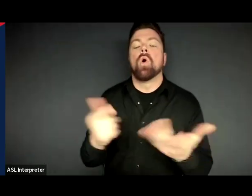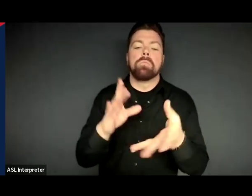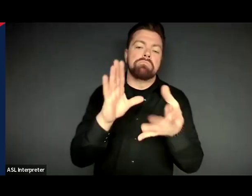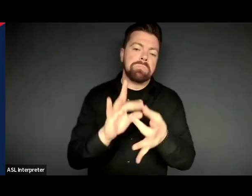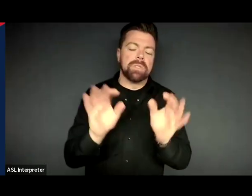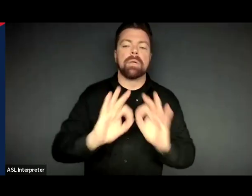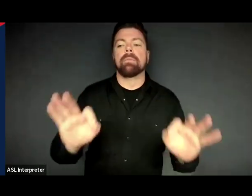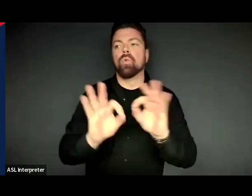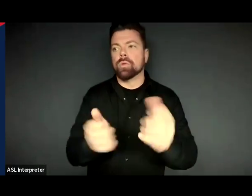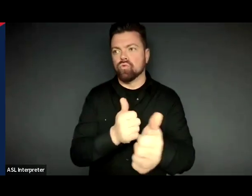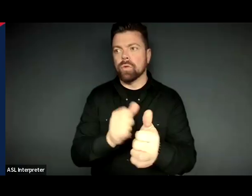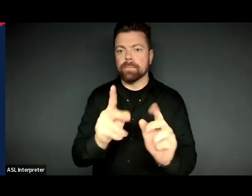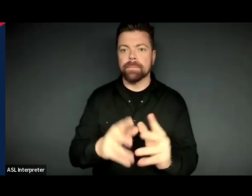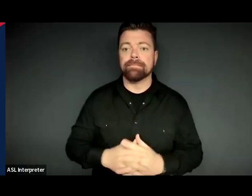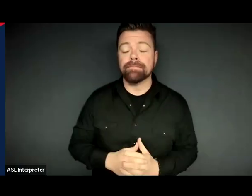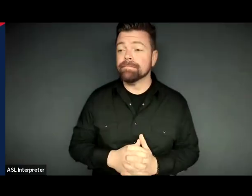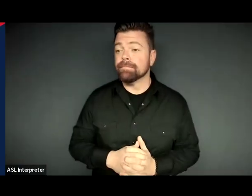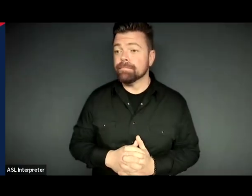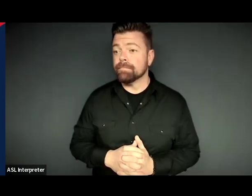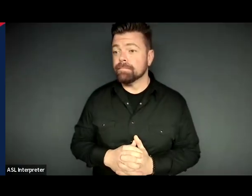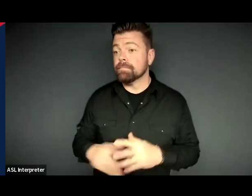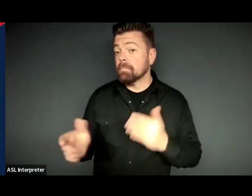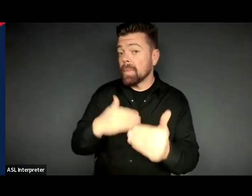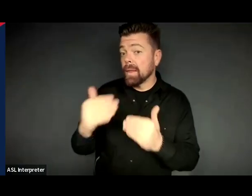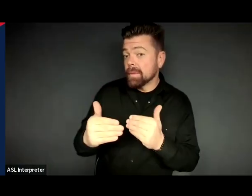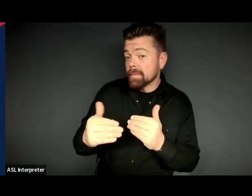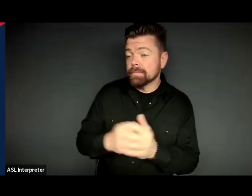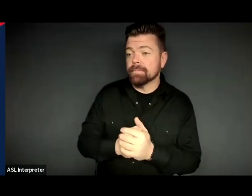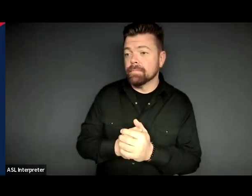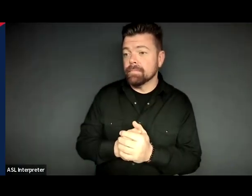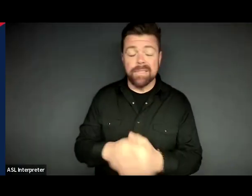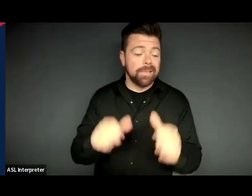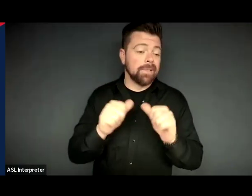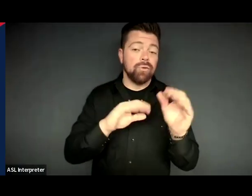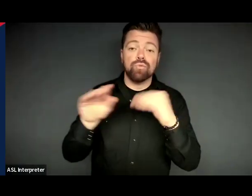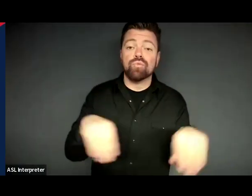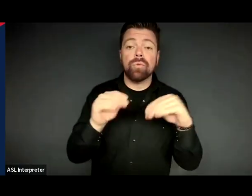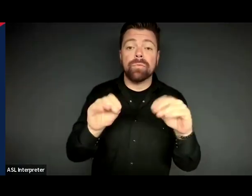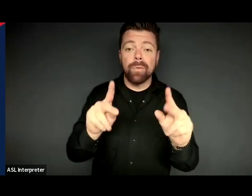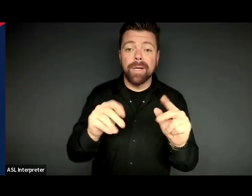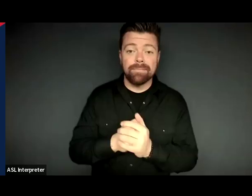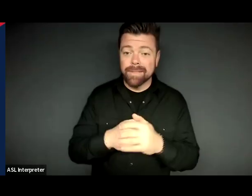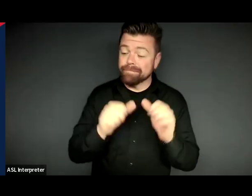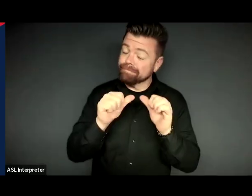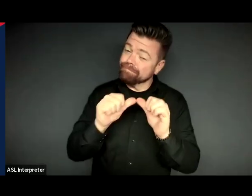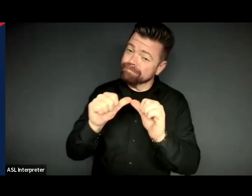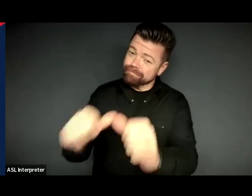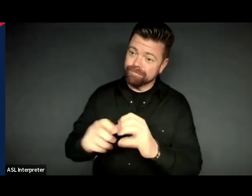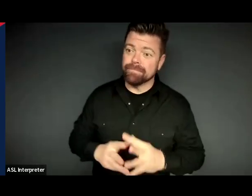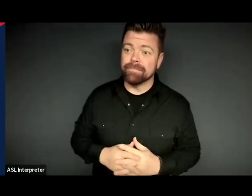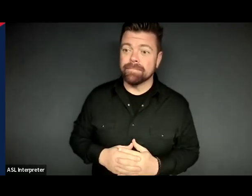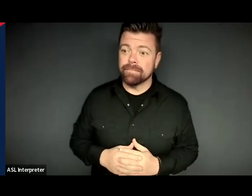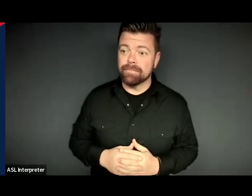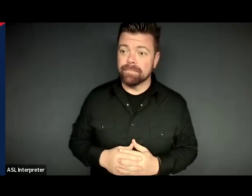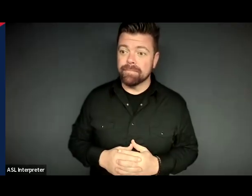keep track of. Okay, and then, basically just keep moving. Keep moving, keep moving, keep moving. With